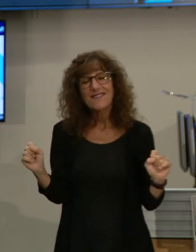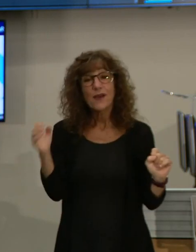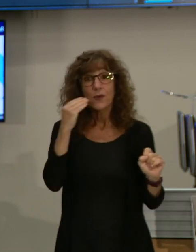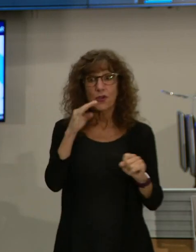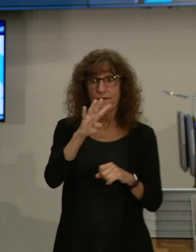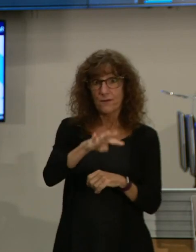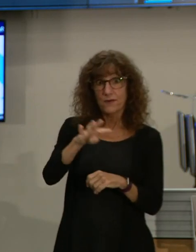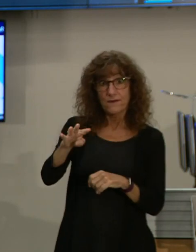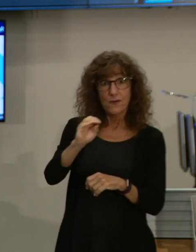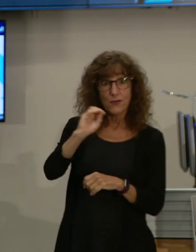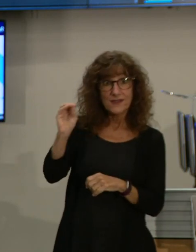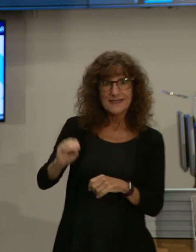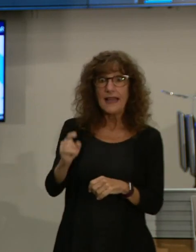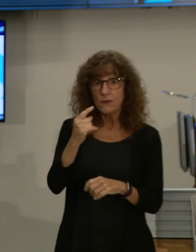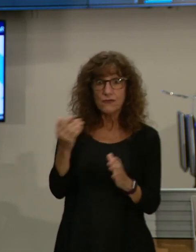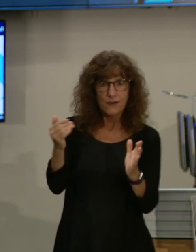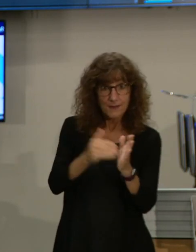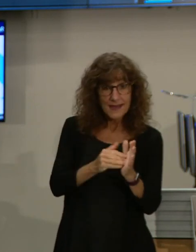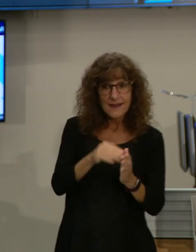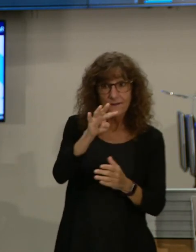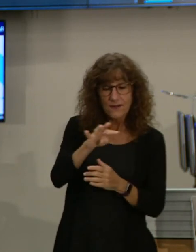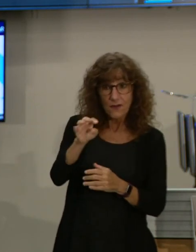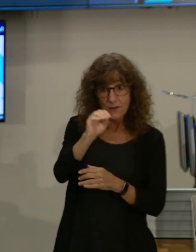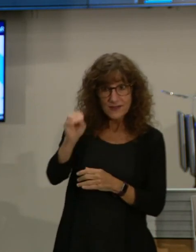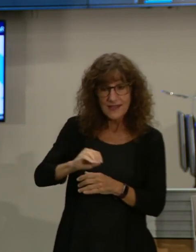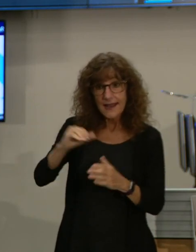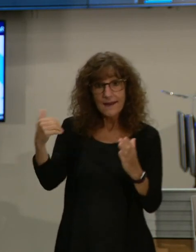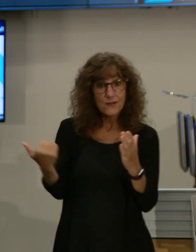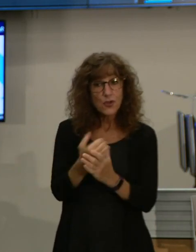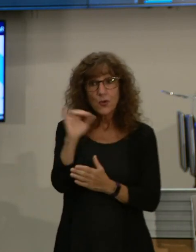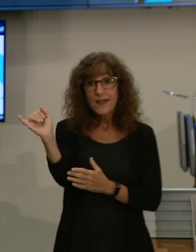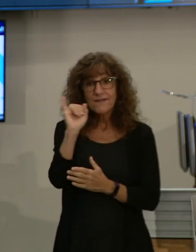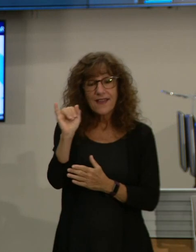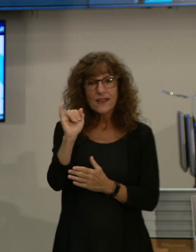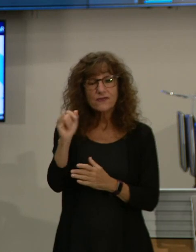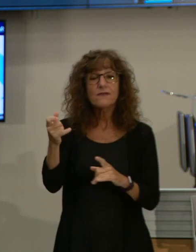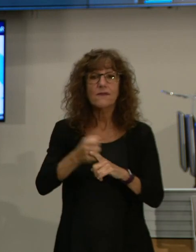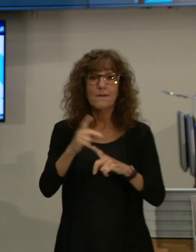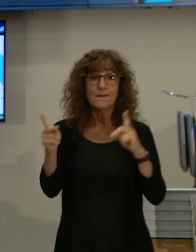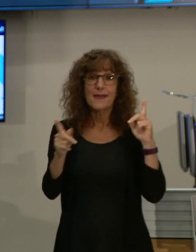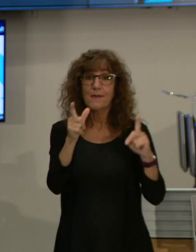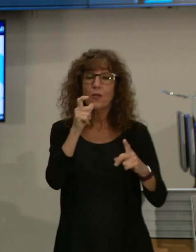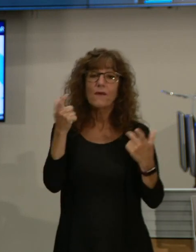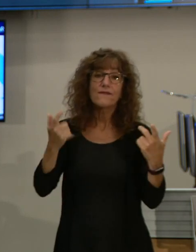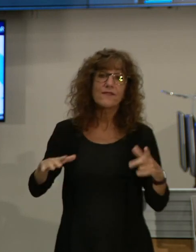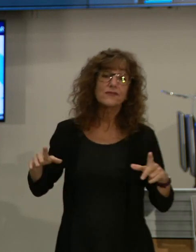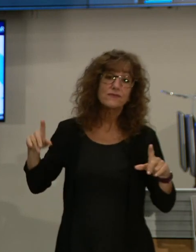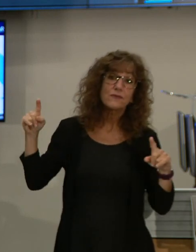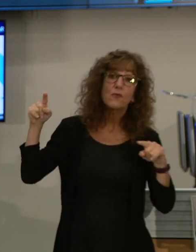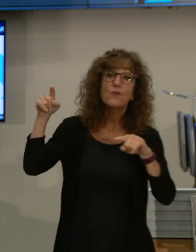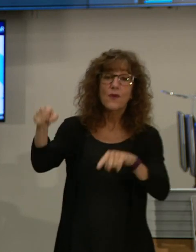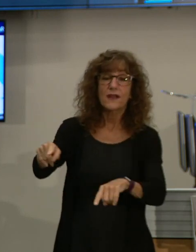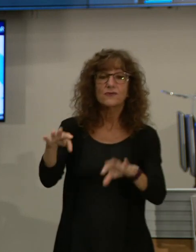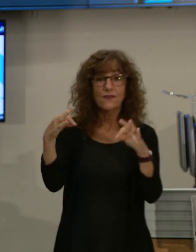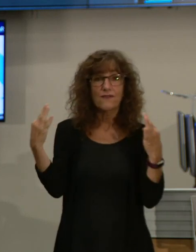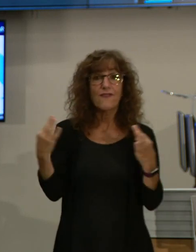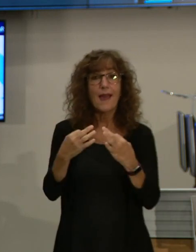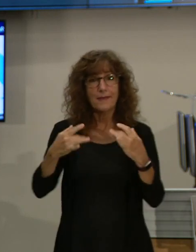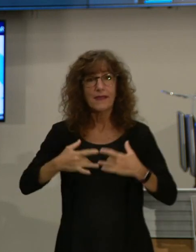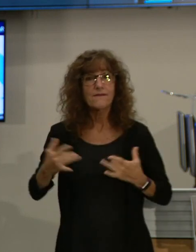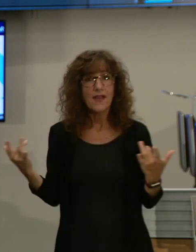44%, I just want to say it again, of all of our new infections are from people who have been at family gatherings. And so our